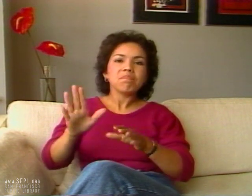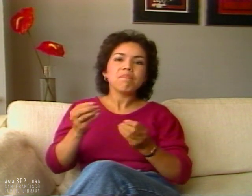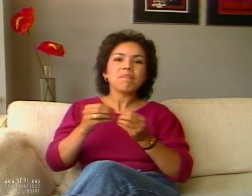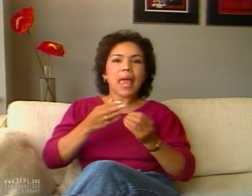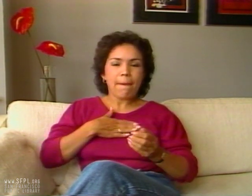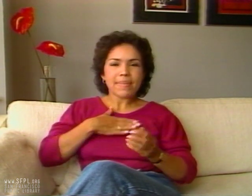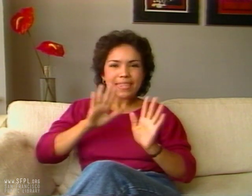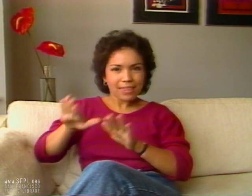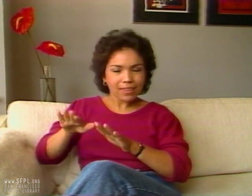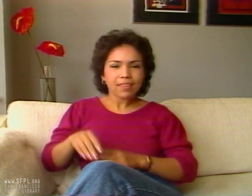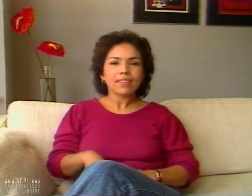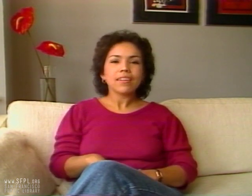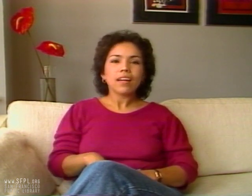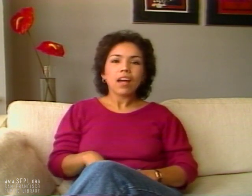education and a job.